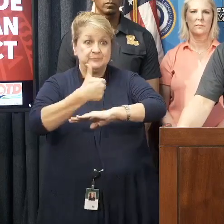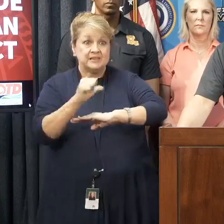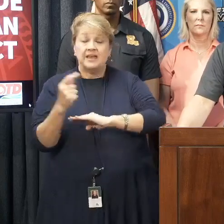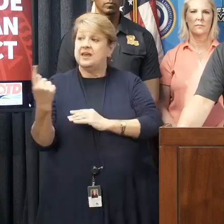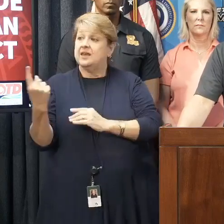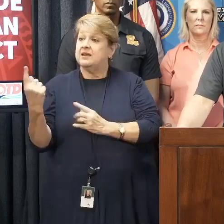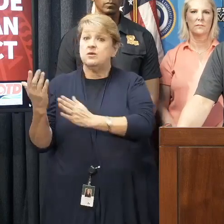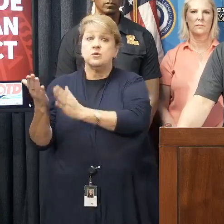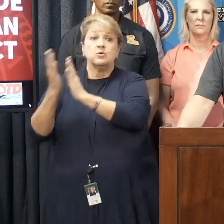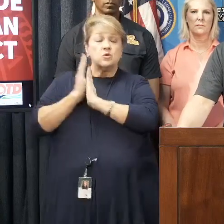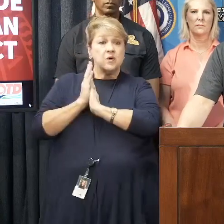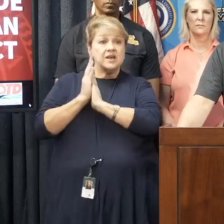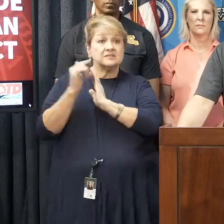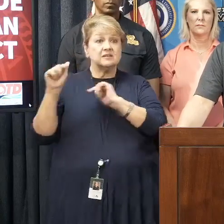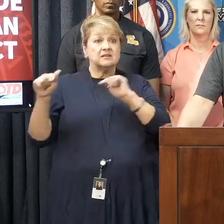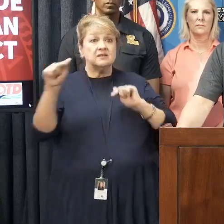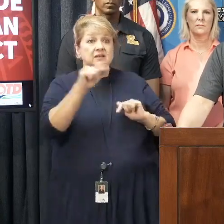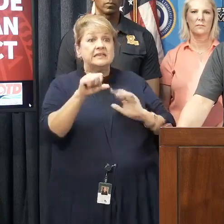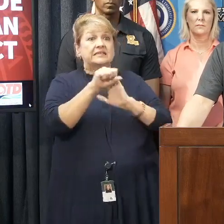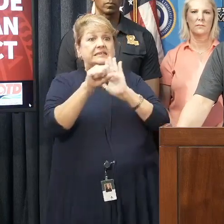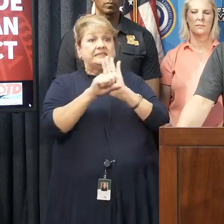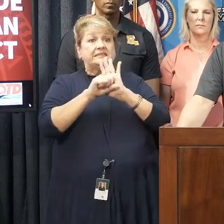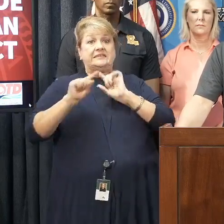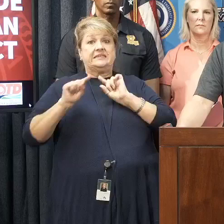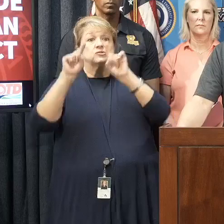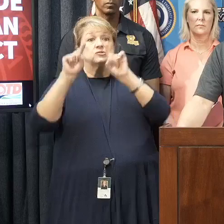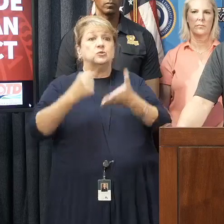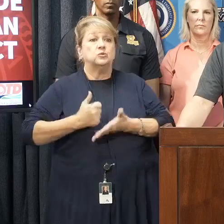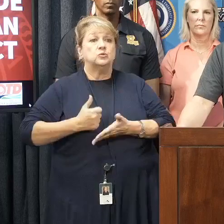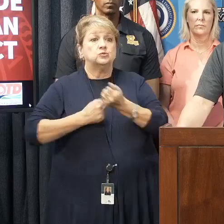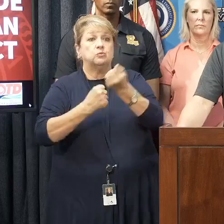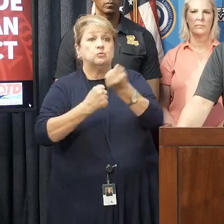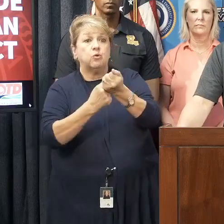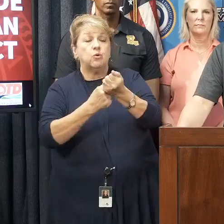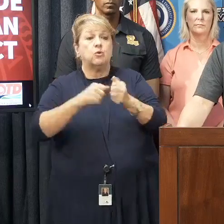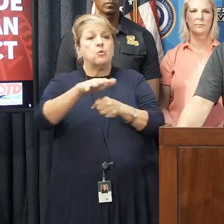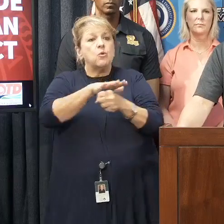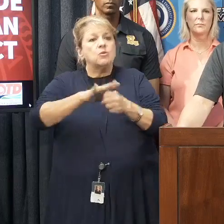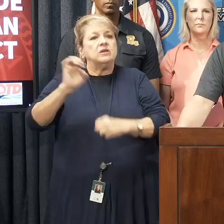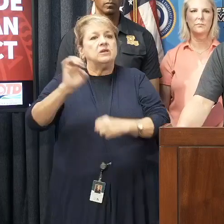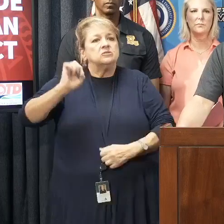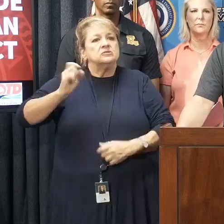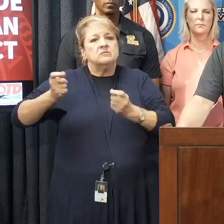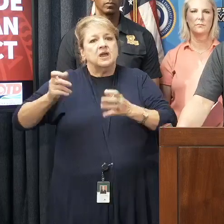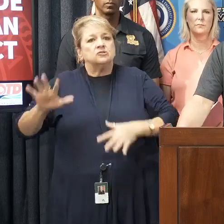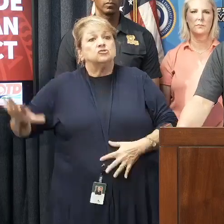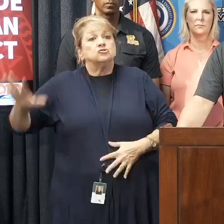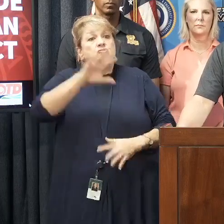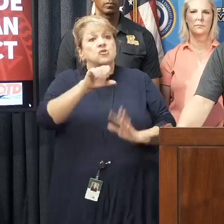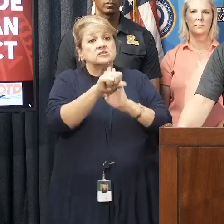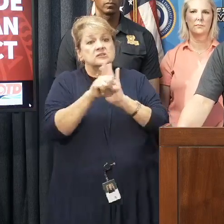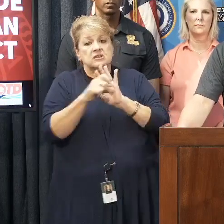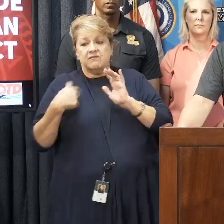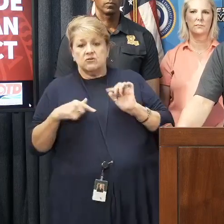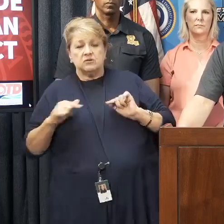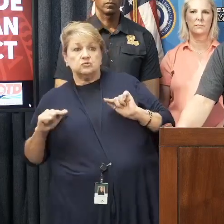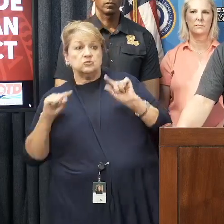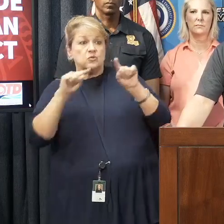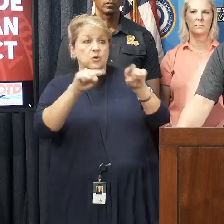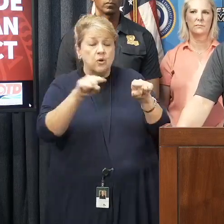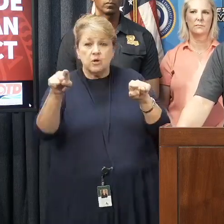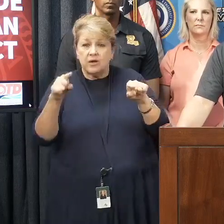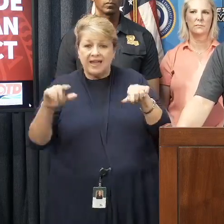requests for state support from our local emergency managers across the state and to best coordinate the